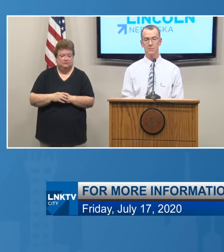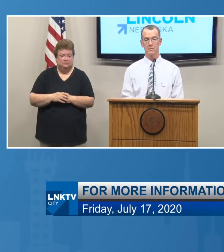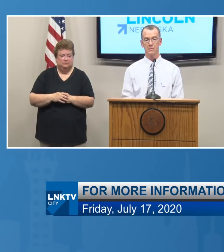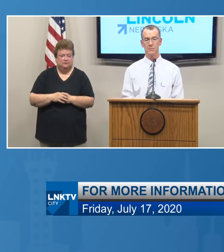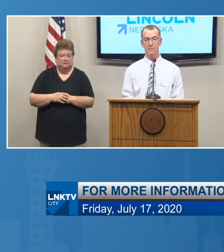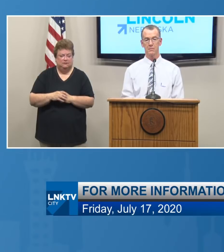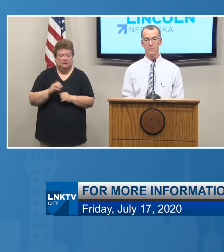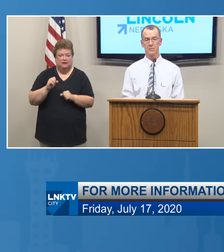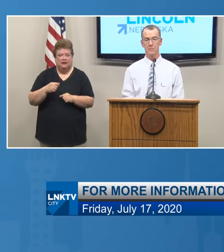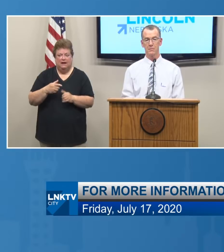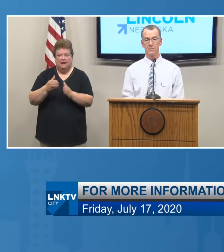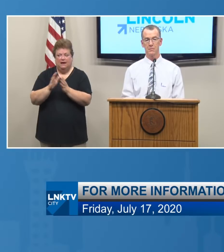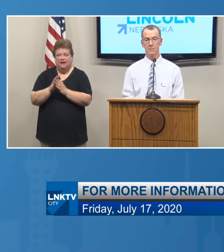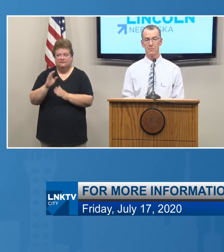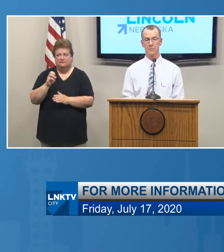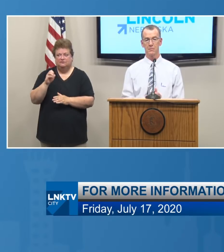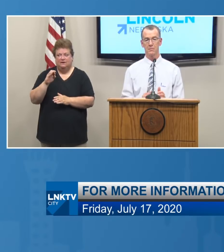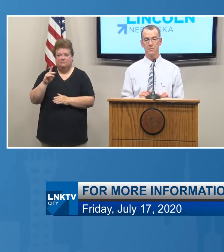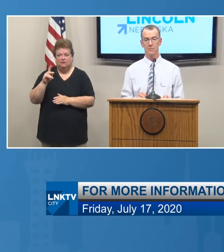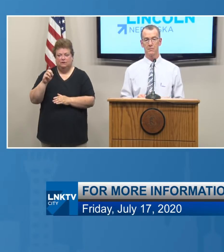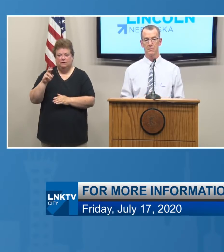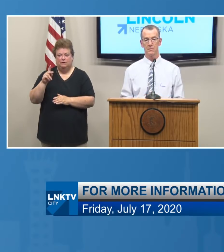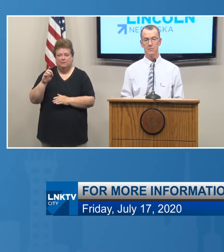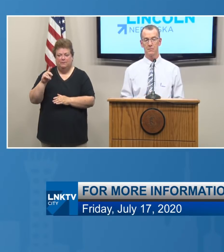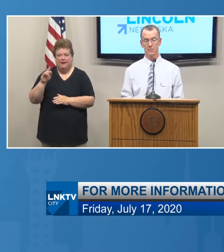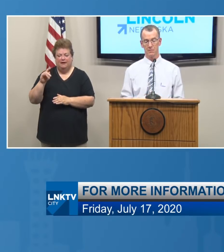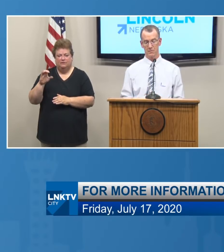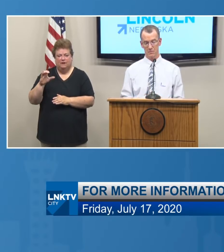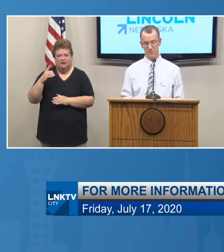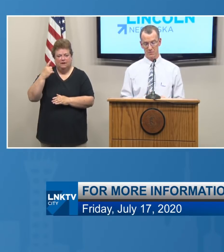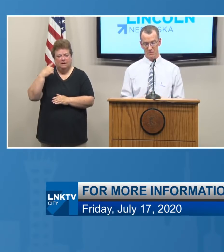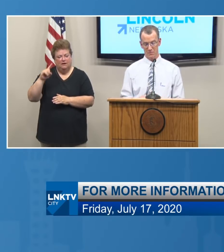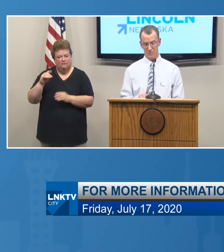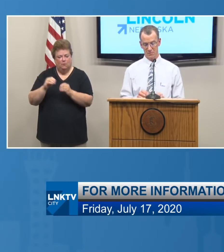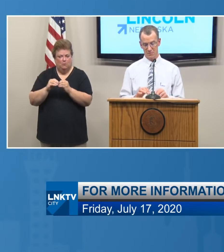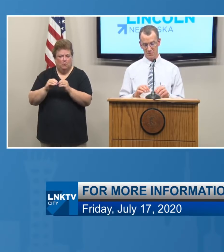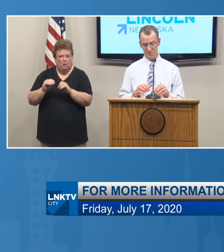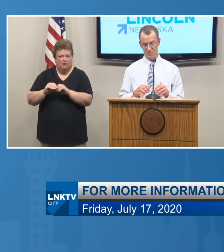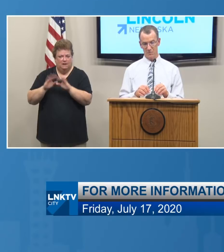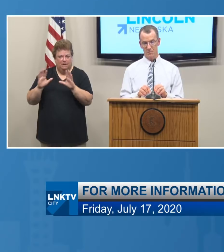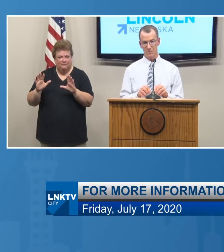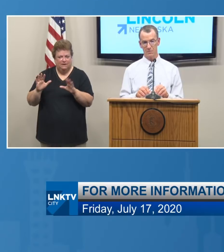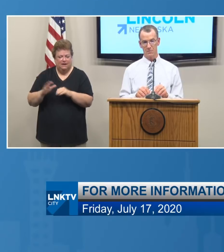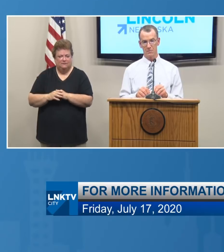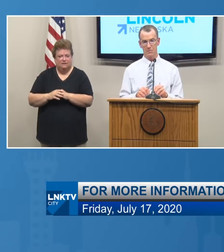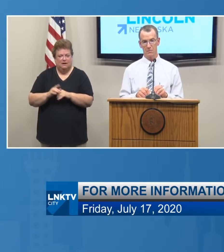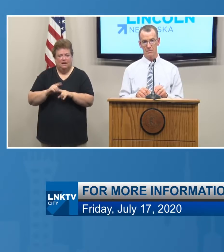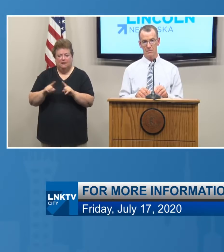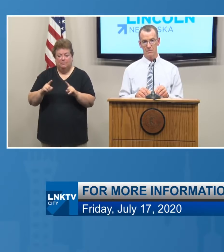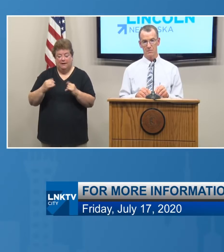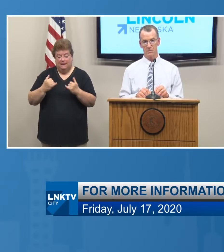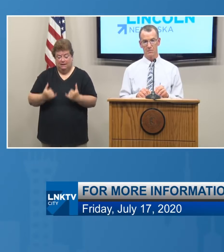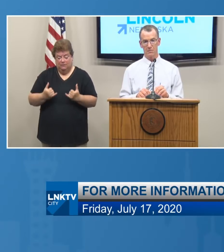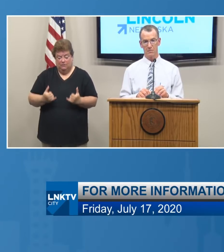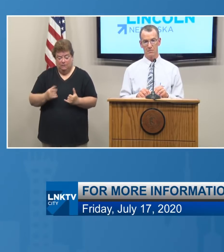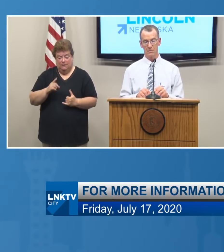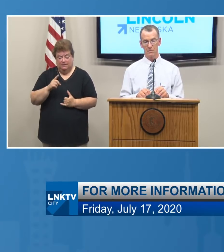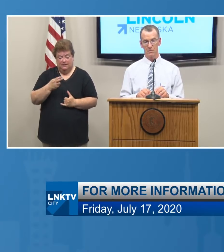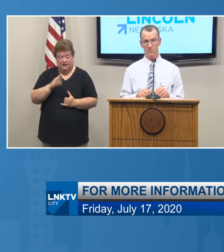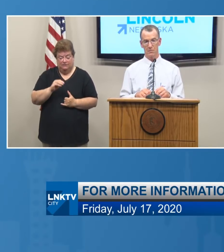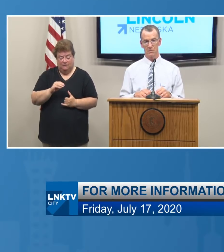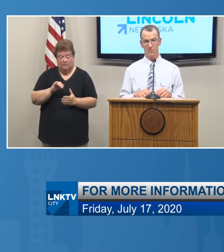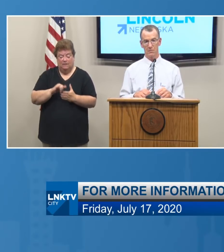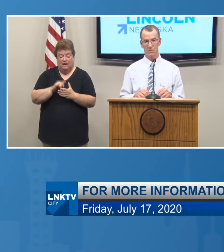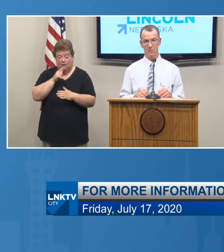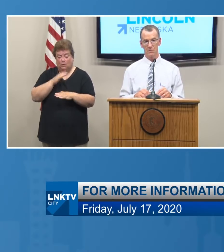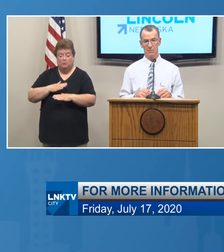Jeff Kirkpatrick for absolute clarification, but there's nothing in the current DHM that